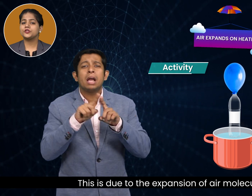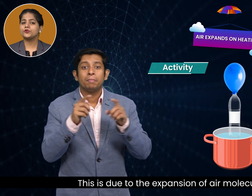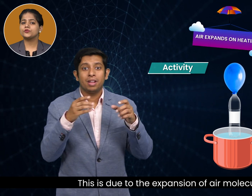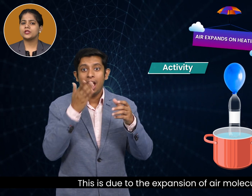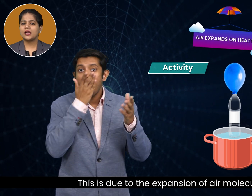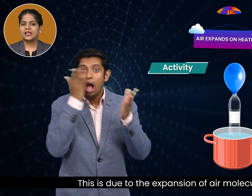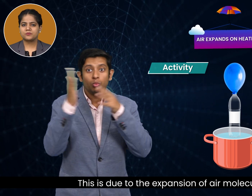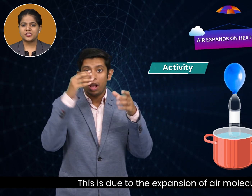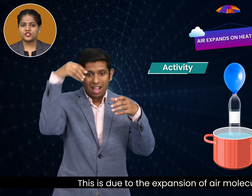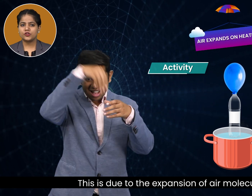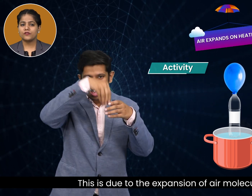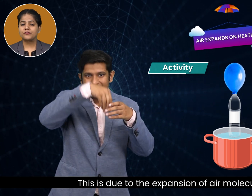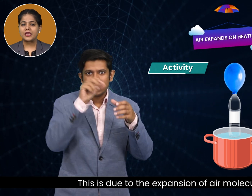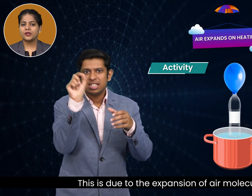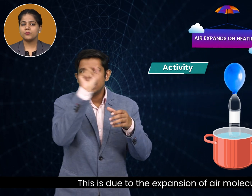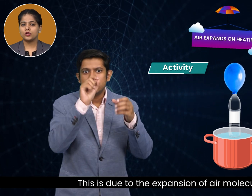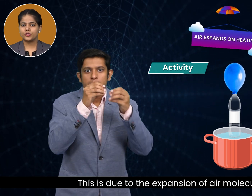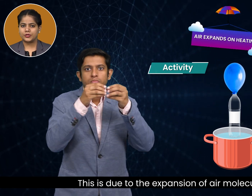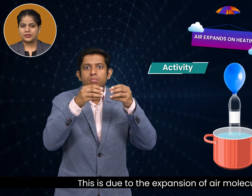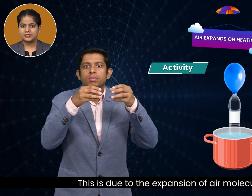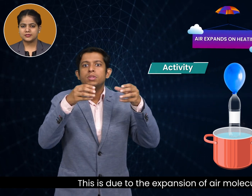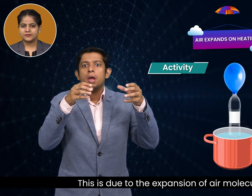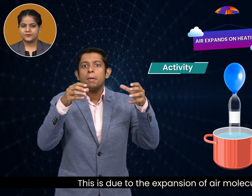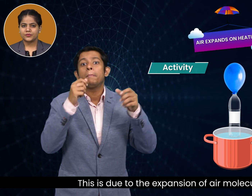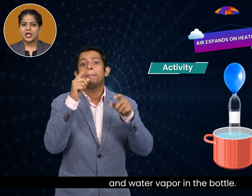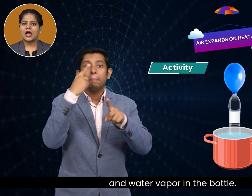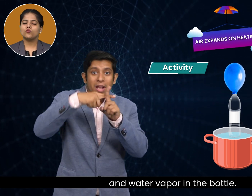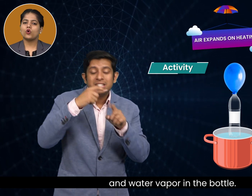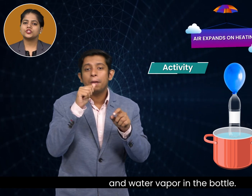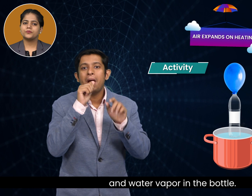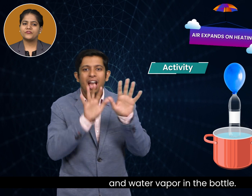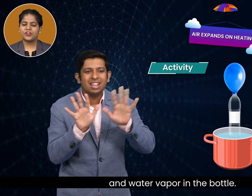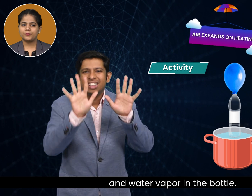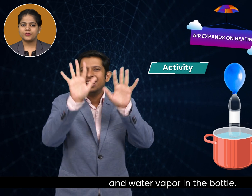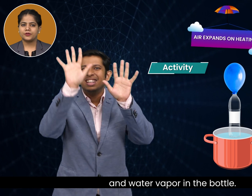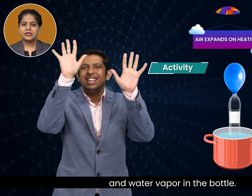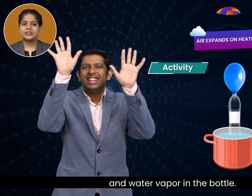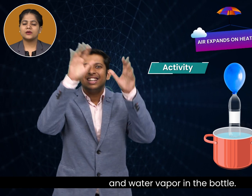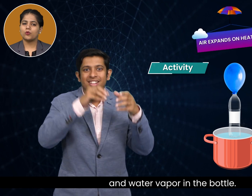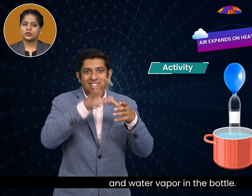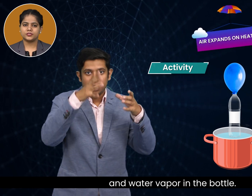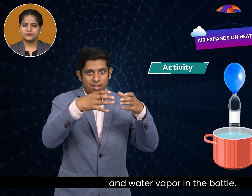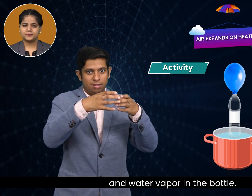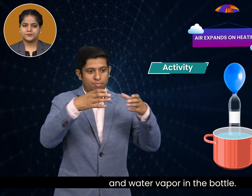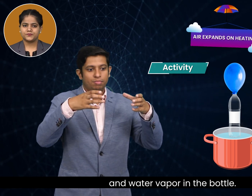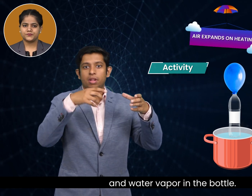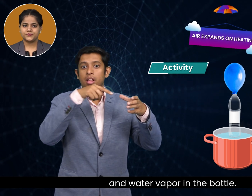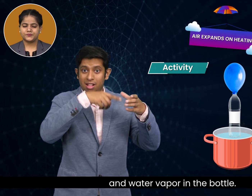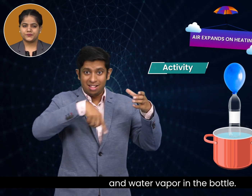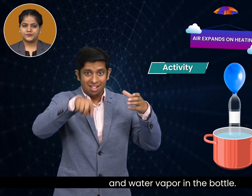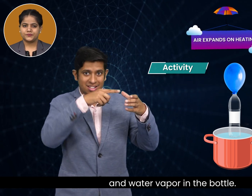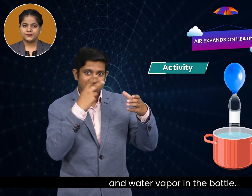This is due to the expansion of air molecules and water vapor in the bottle.